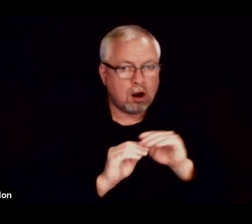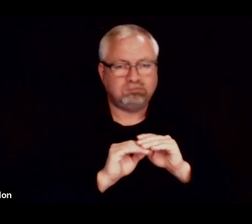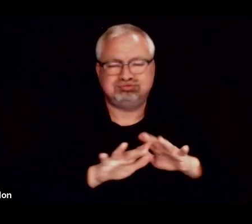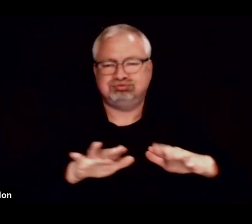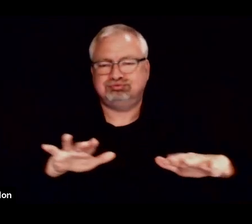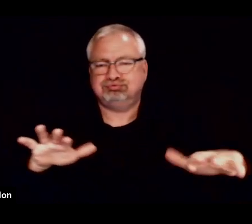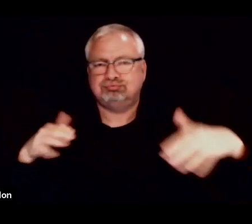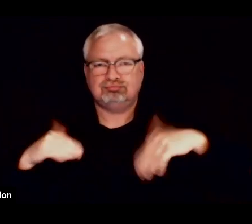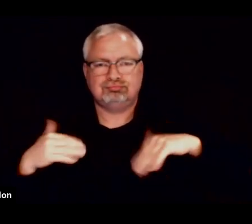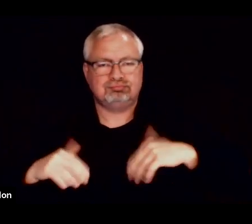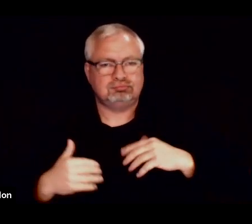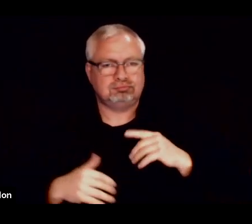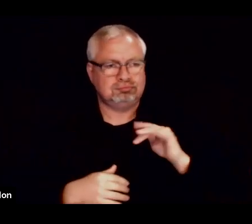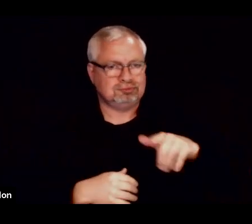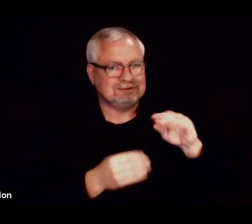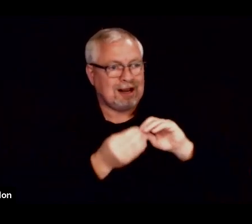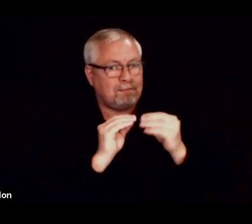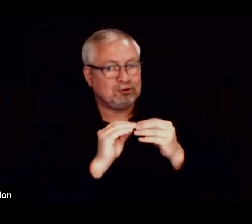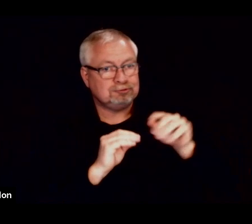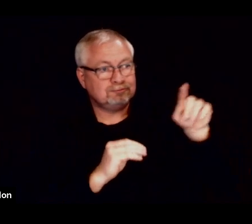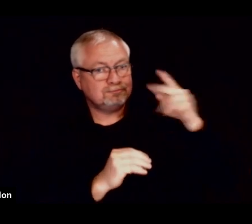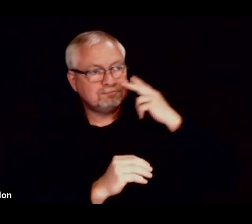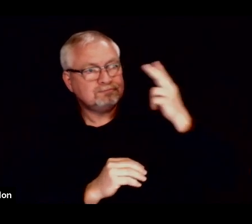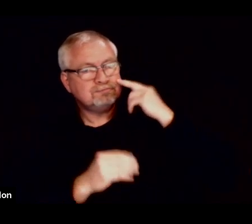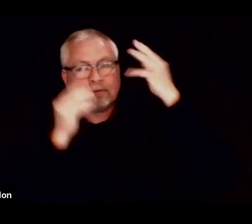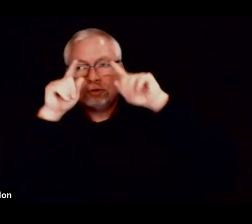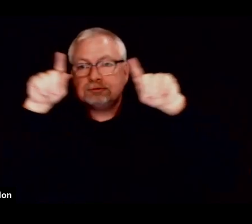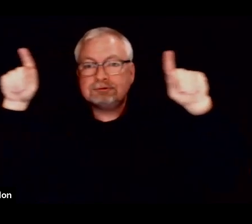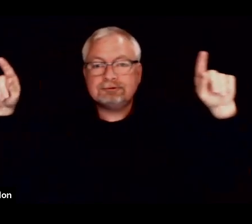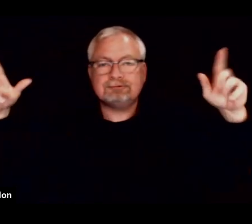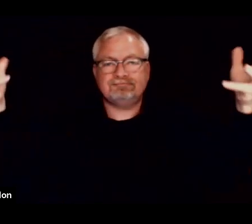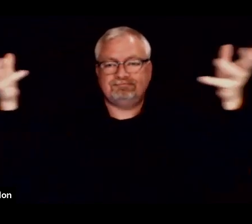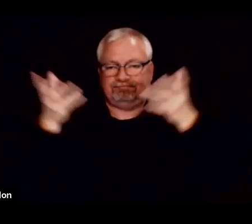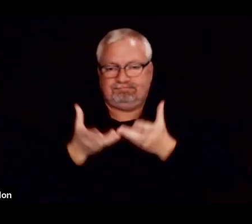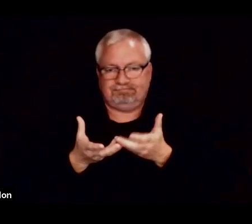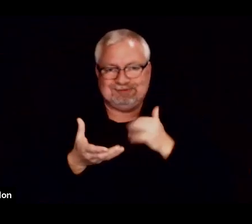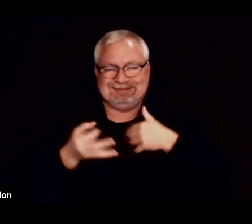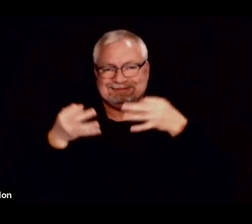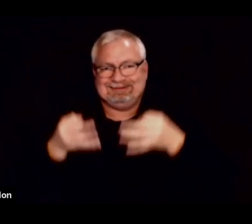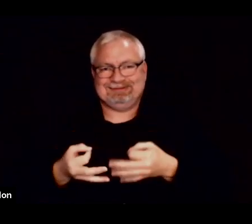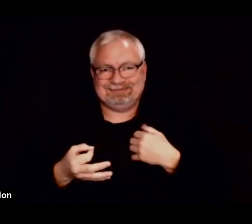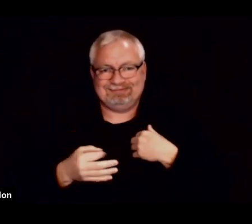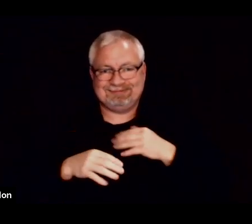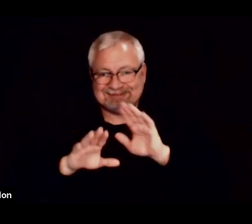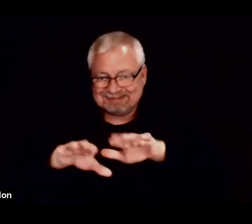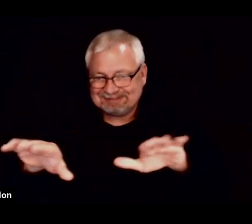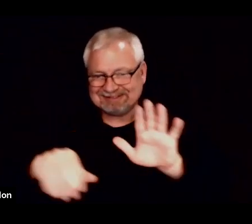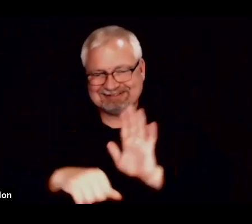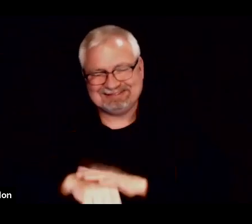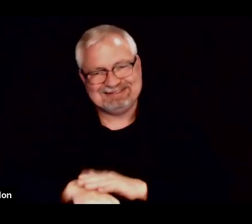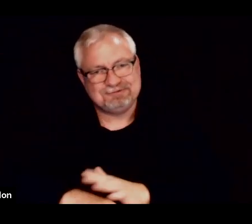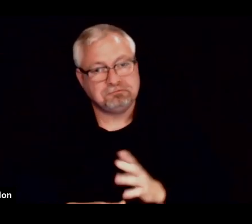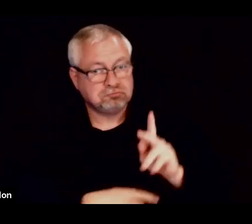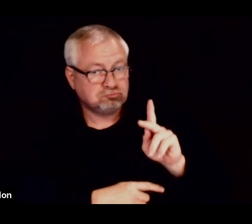certain settings. So I'd certainly turn to Chris or Ruth if you have anything a little bit more on point about what we know